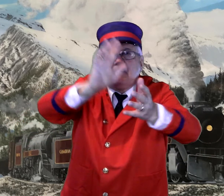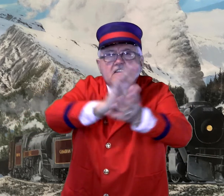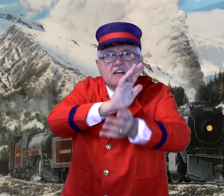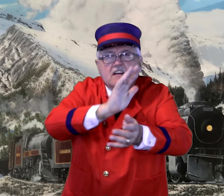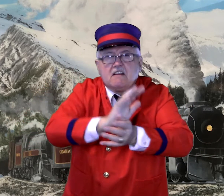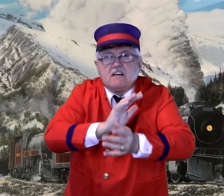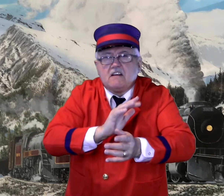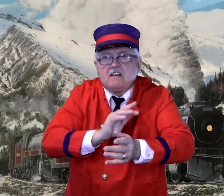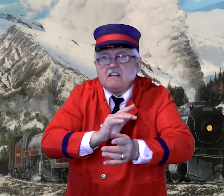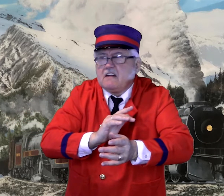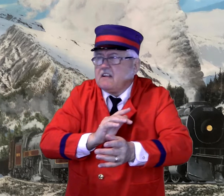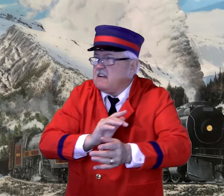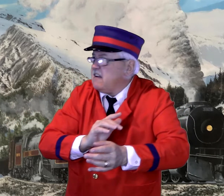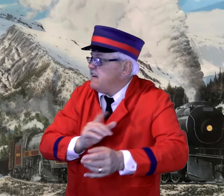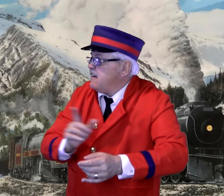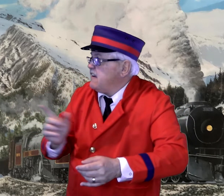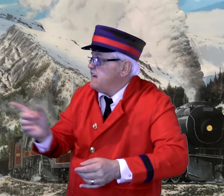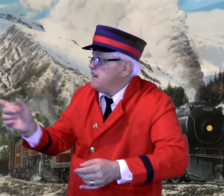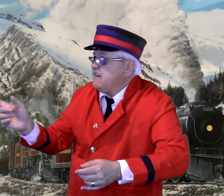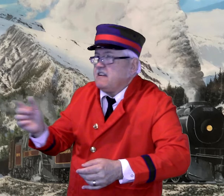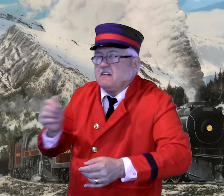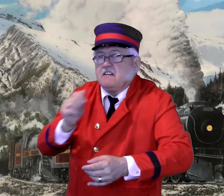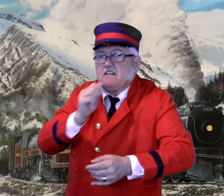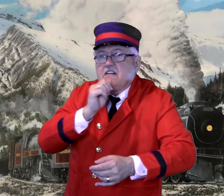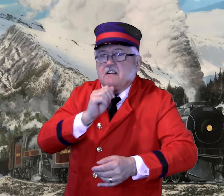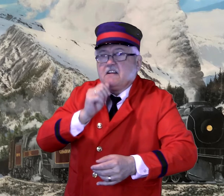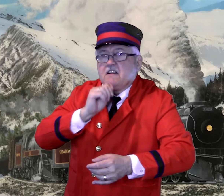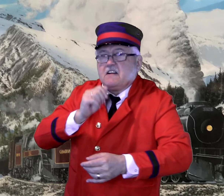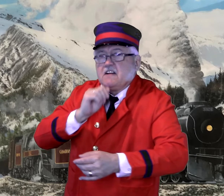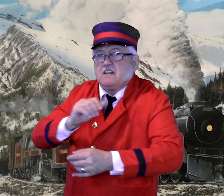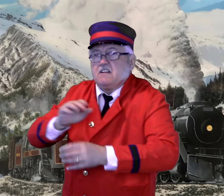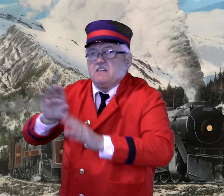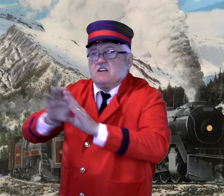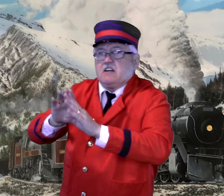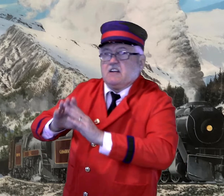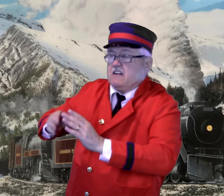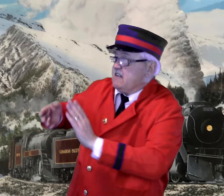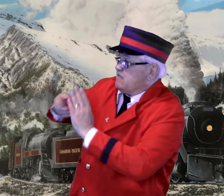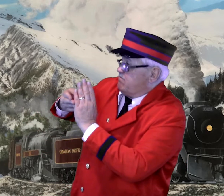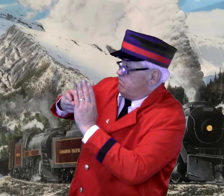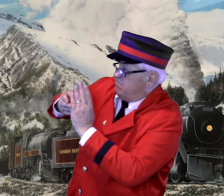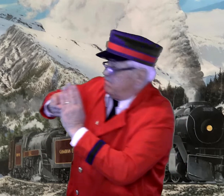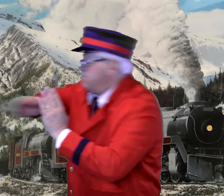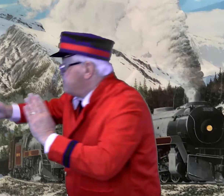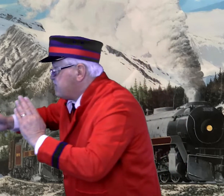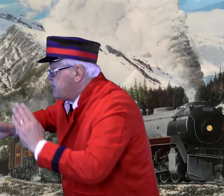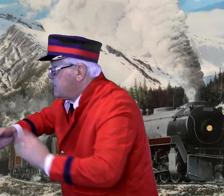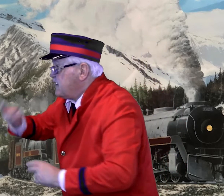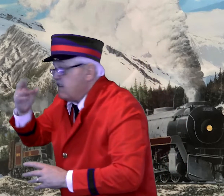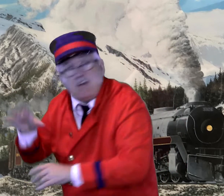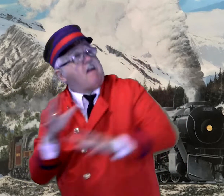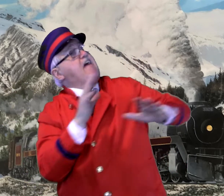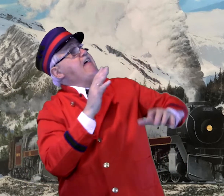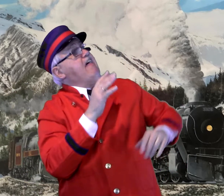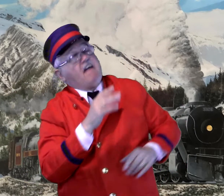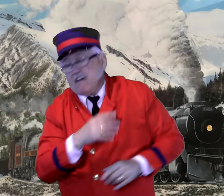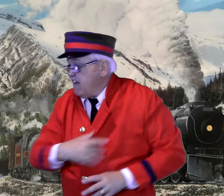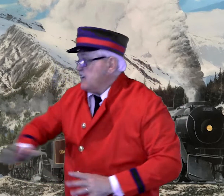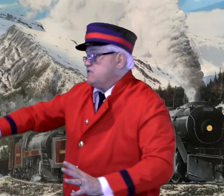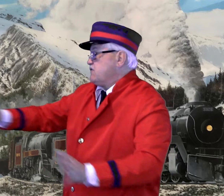As he got closer, he saw that it was white toilet paper billowing in the wind. And so he opened the bathroom door and caught